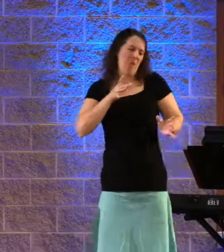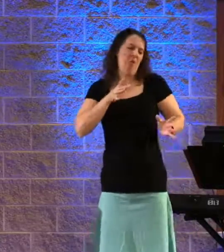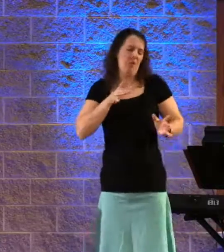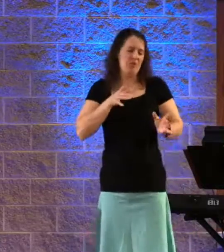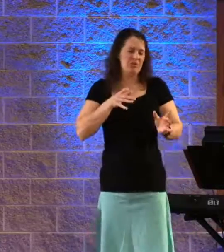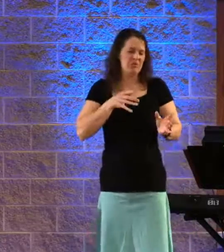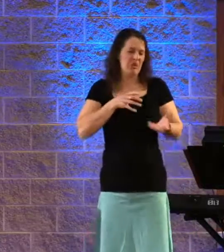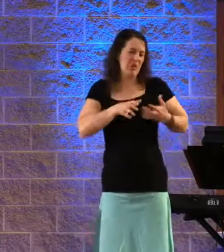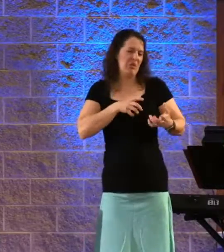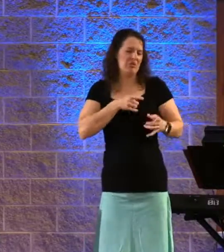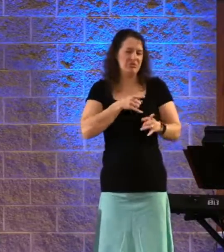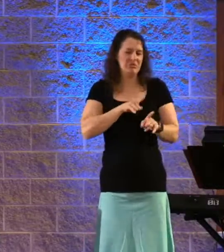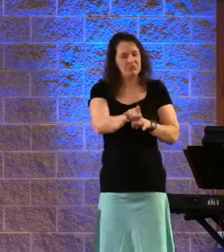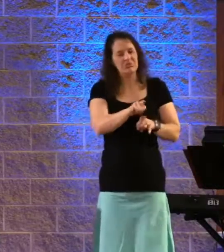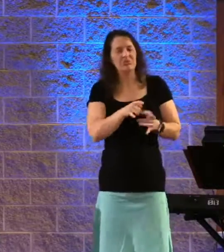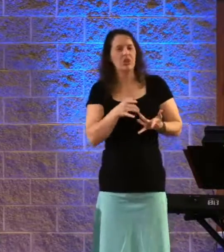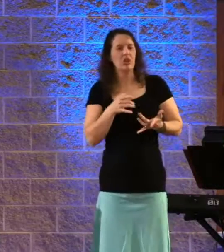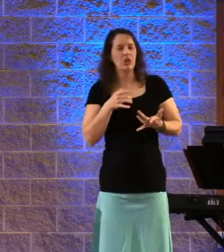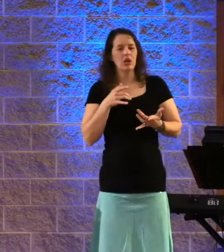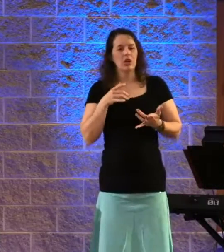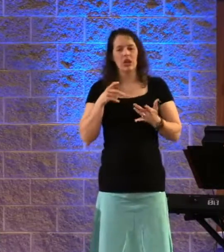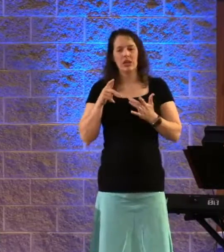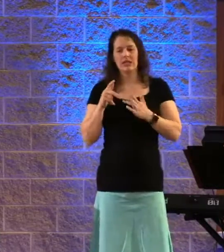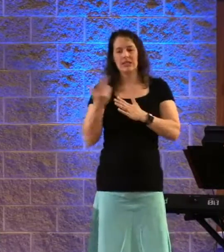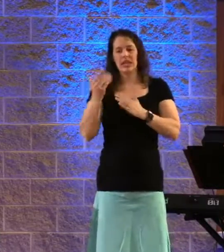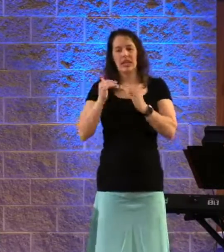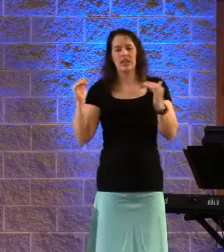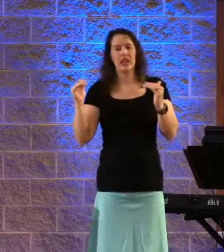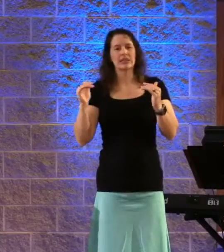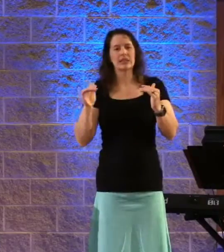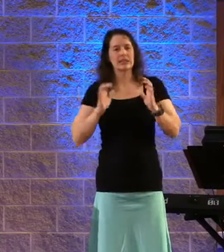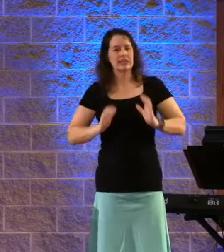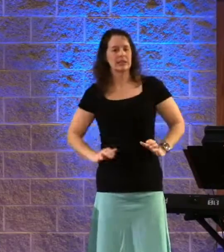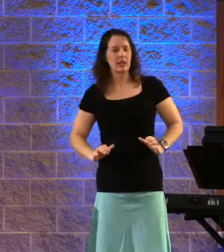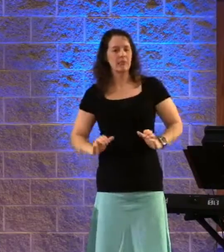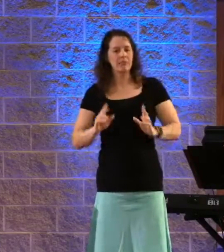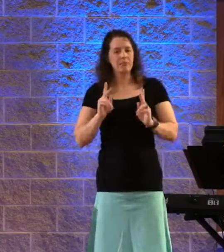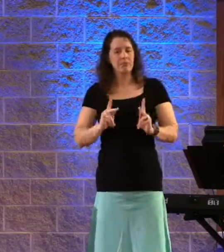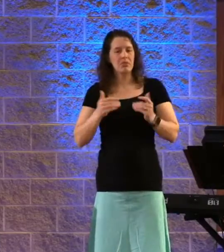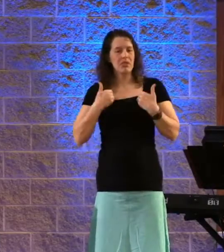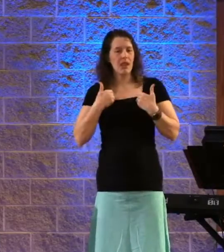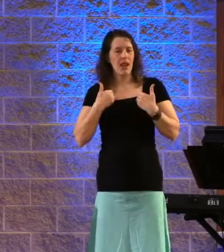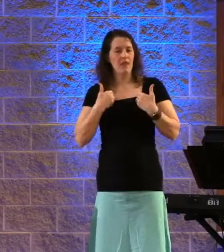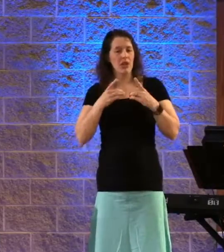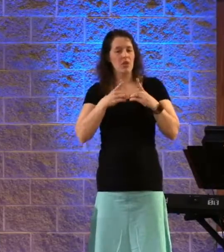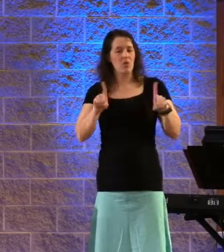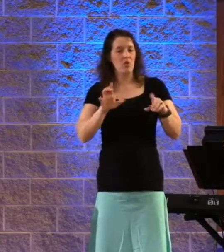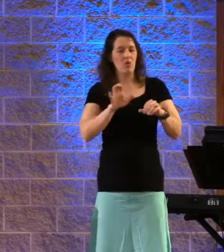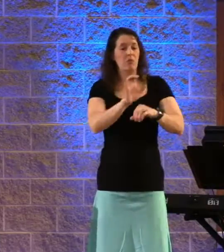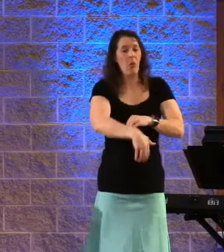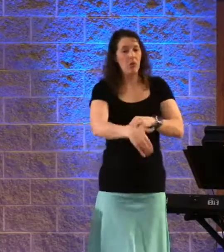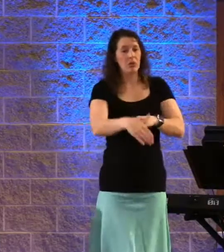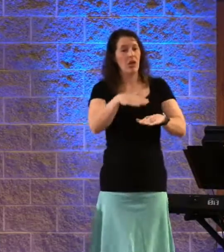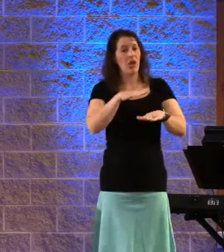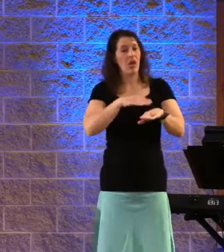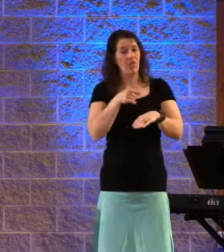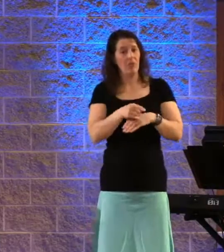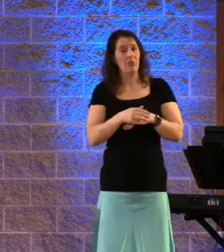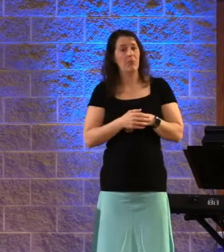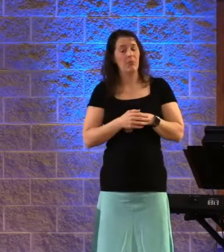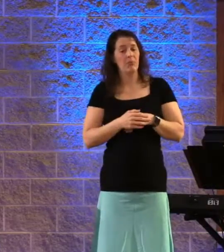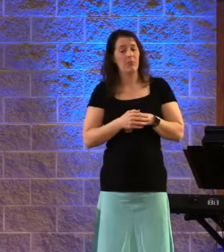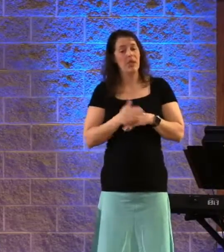humiliate or treat as second-class citizens those who had a divorce imposed upon them. I want to tell you,